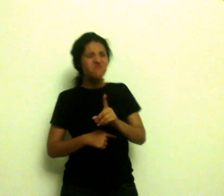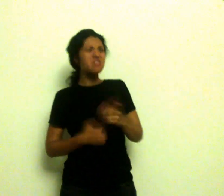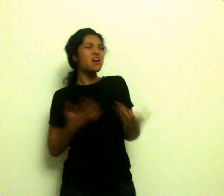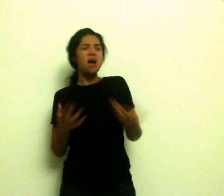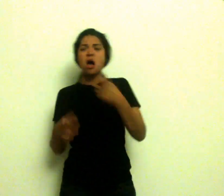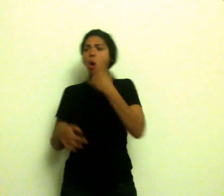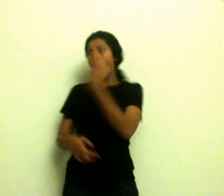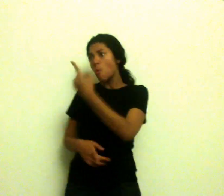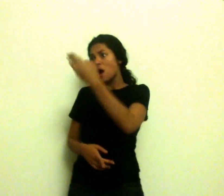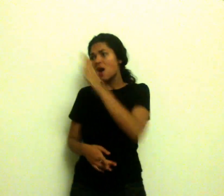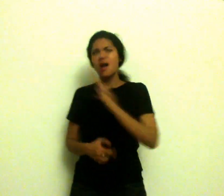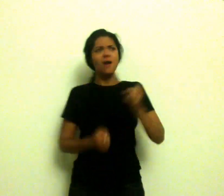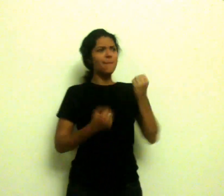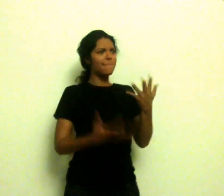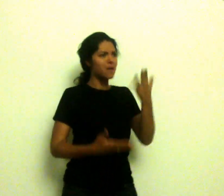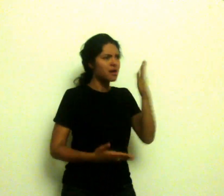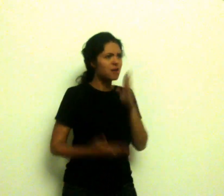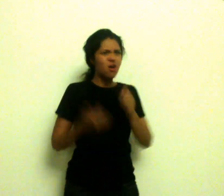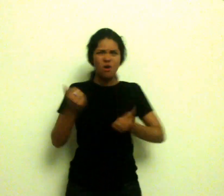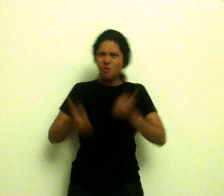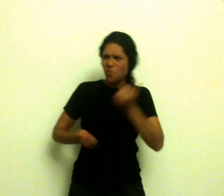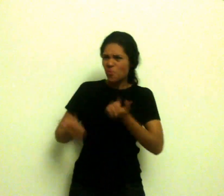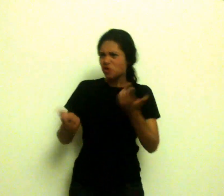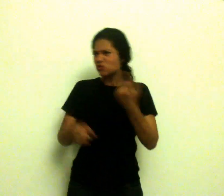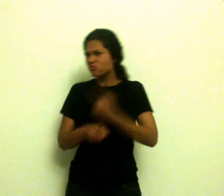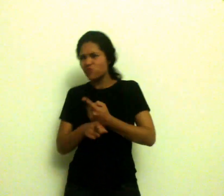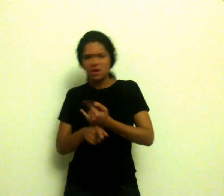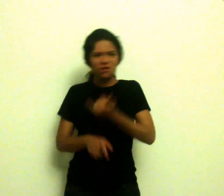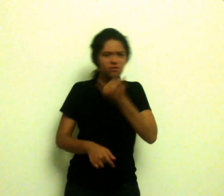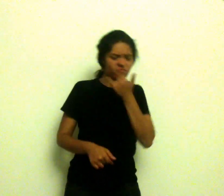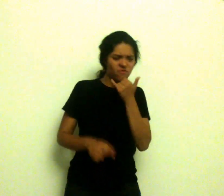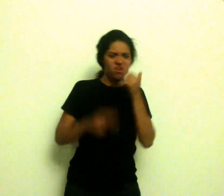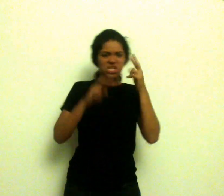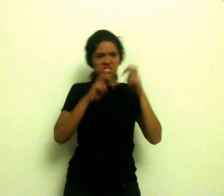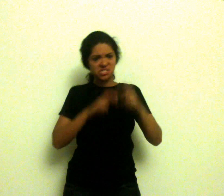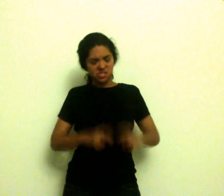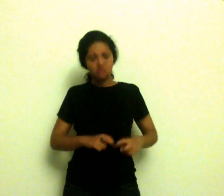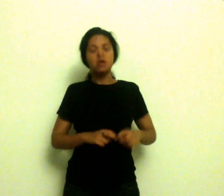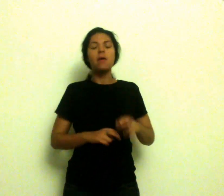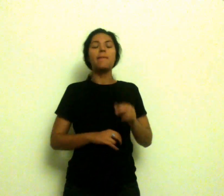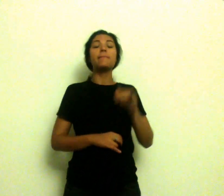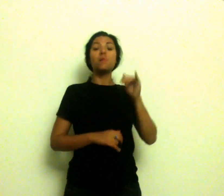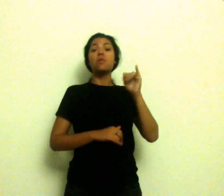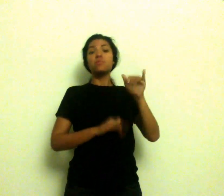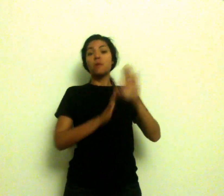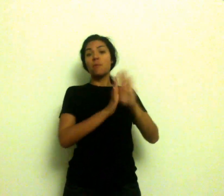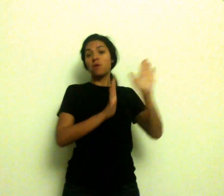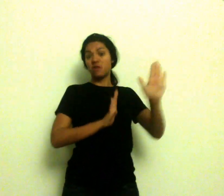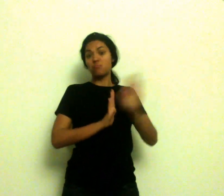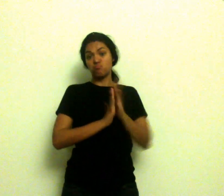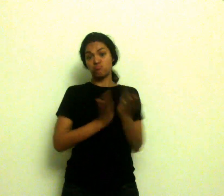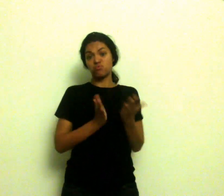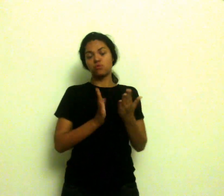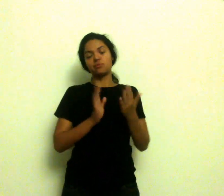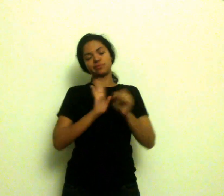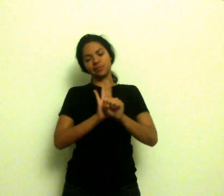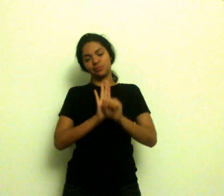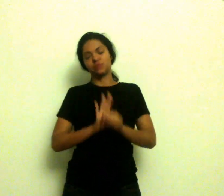in the naturalistic framework in this allegorical story, and by the way, he calls it A Pilgrim's Regress rather than progress,